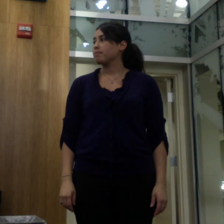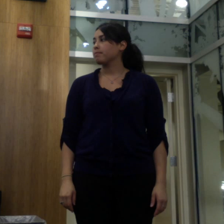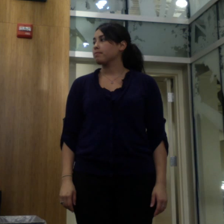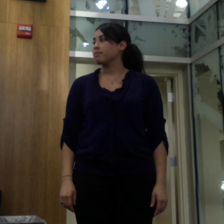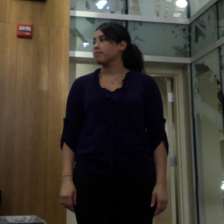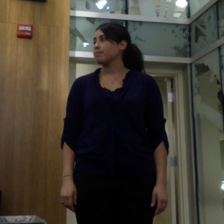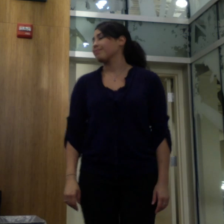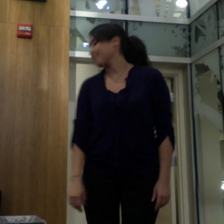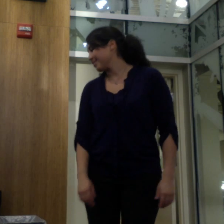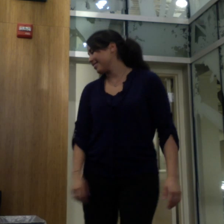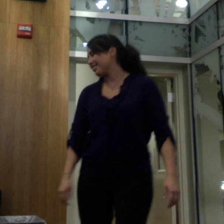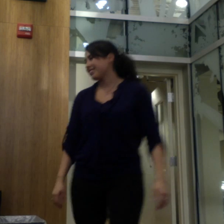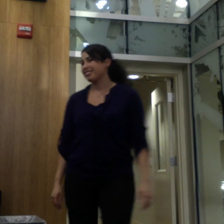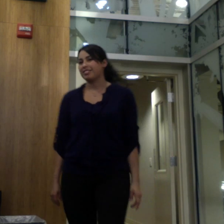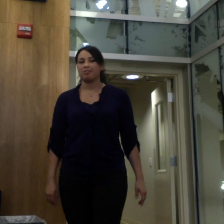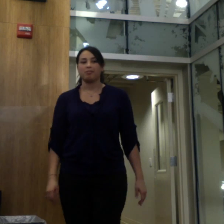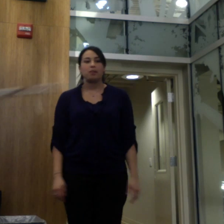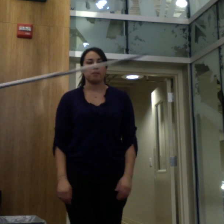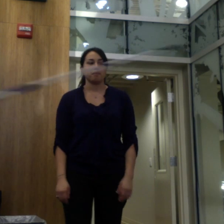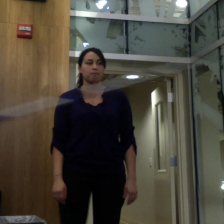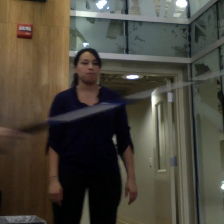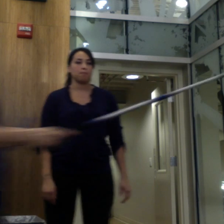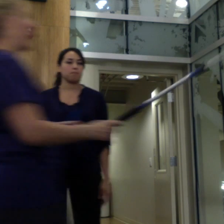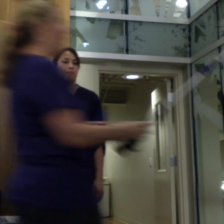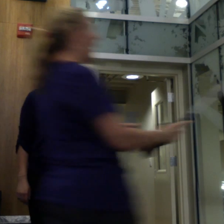Out as well. I'm going to come right over here.